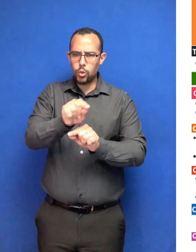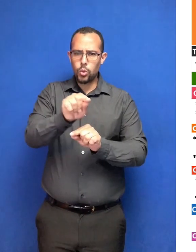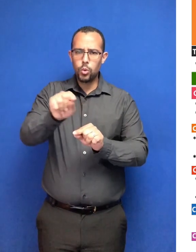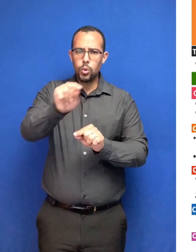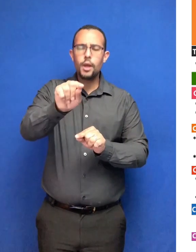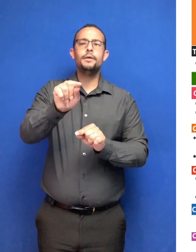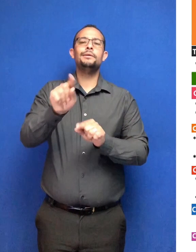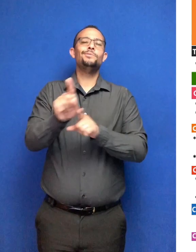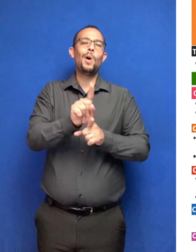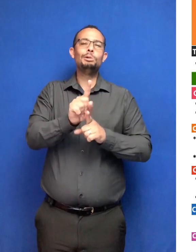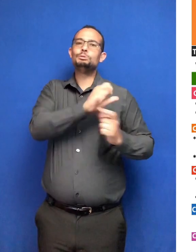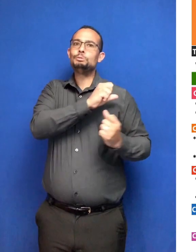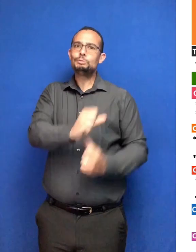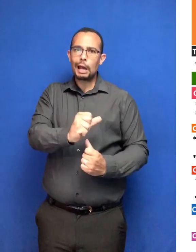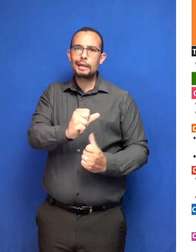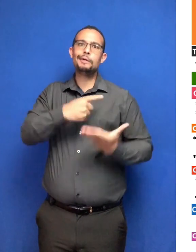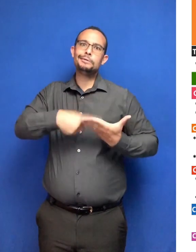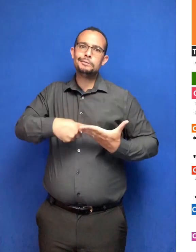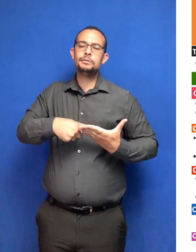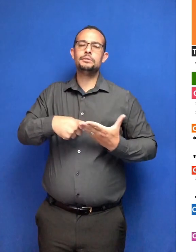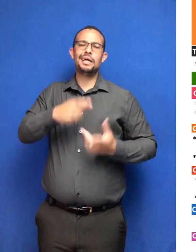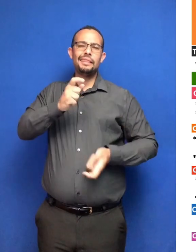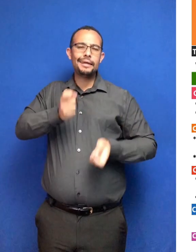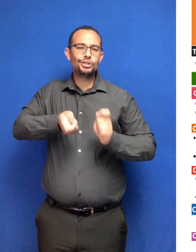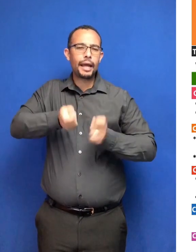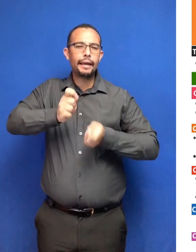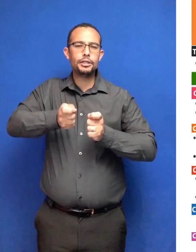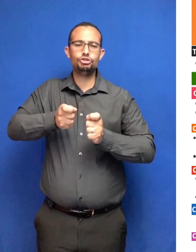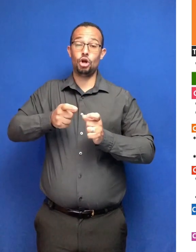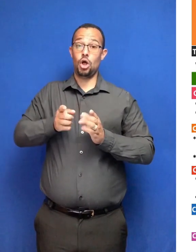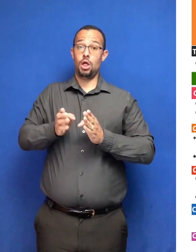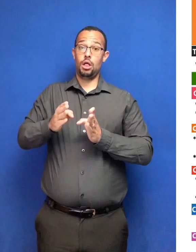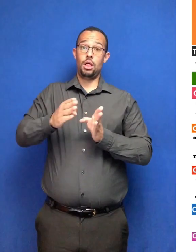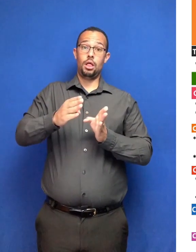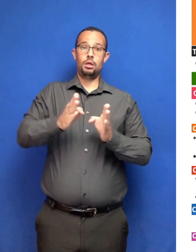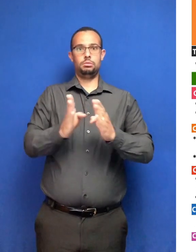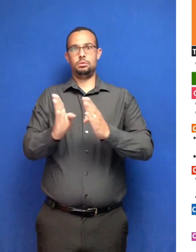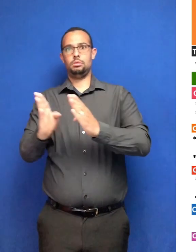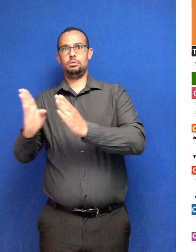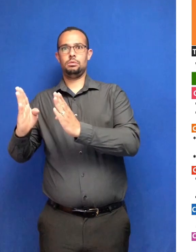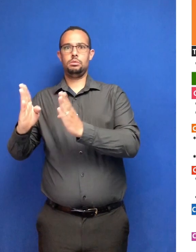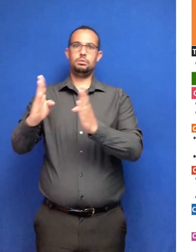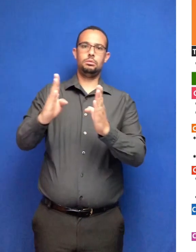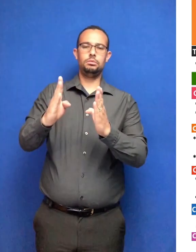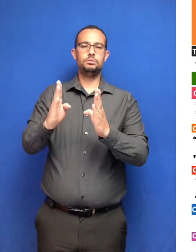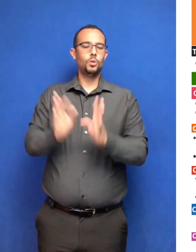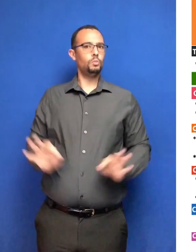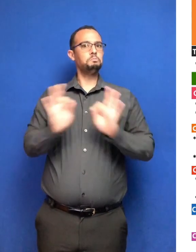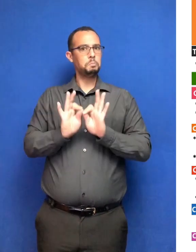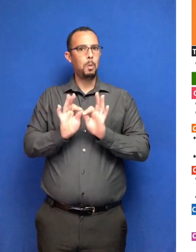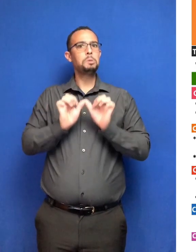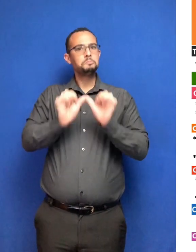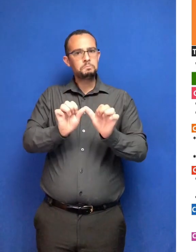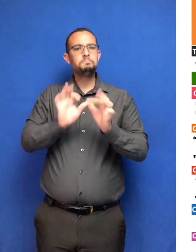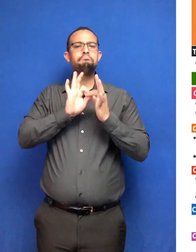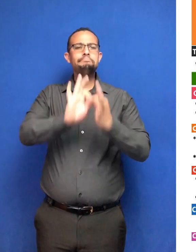and since the path and the strength are continually changing, it's important to stay connected to your